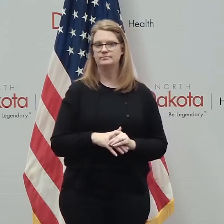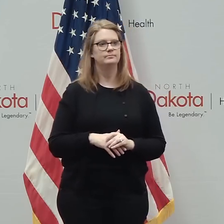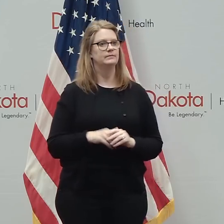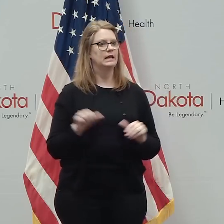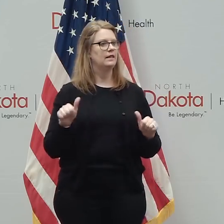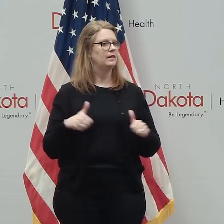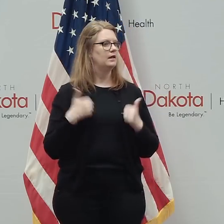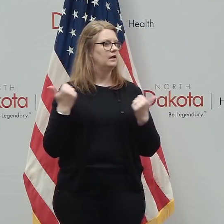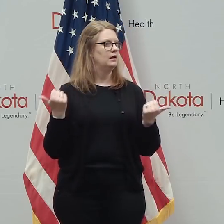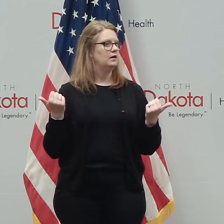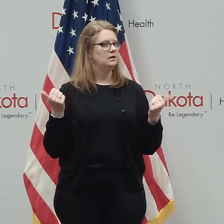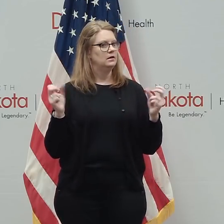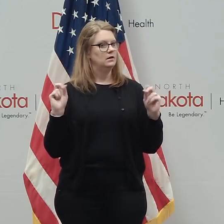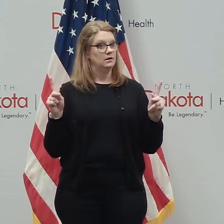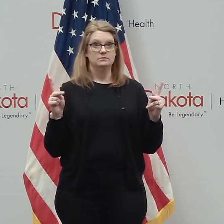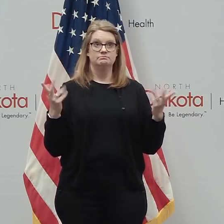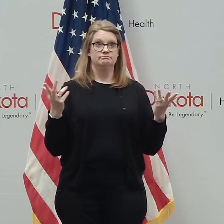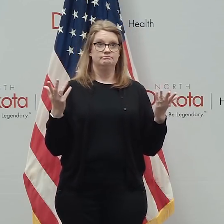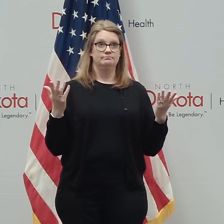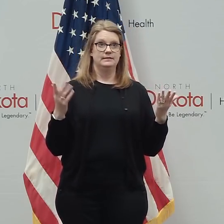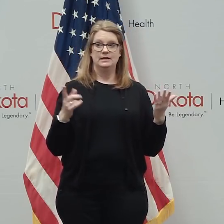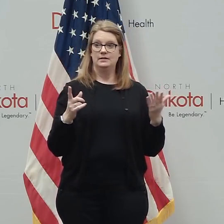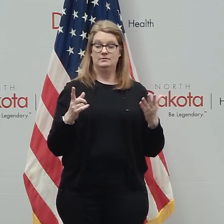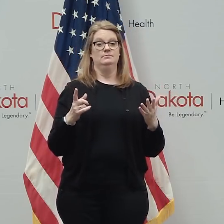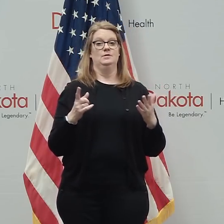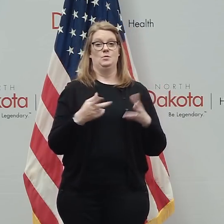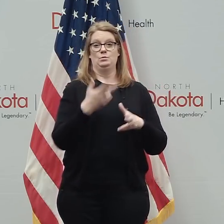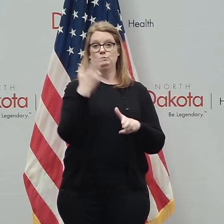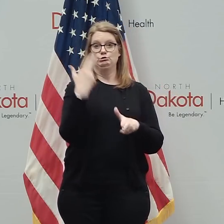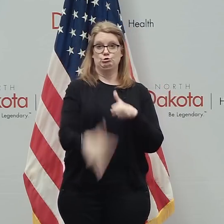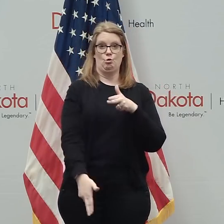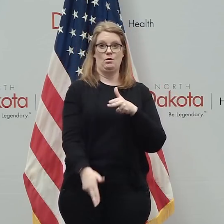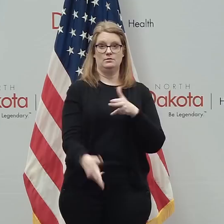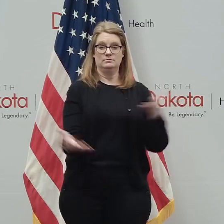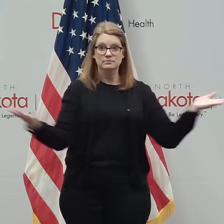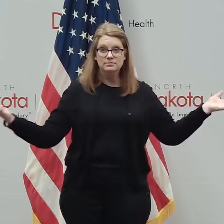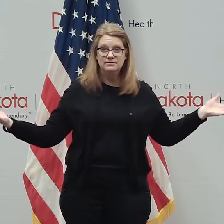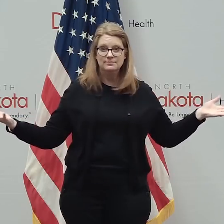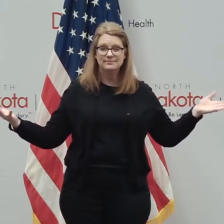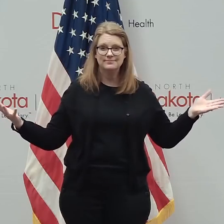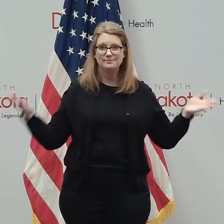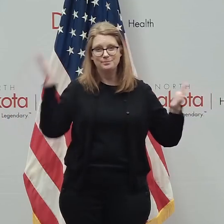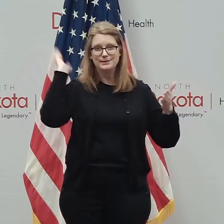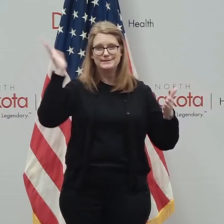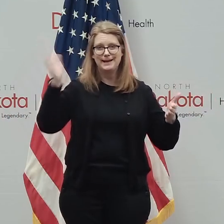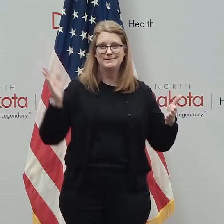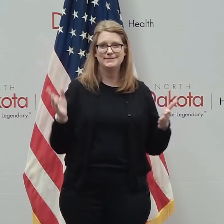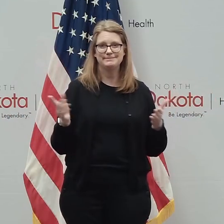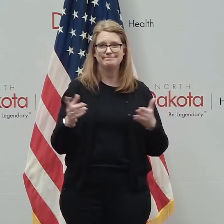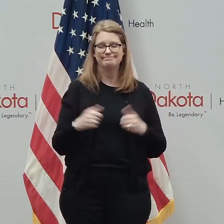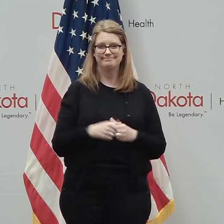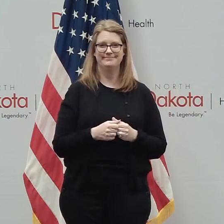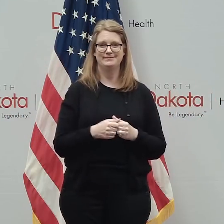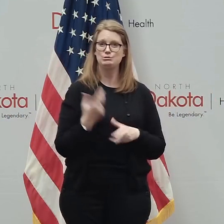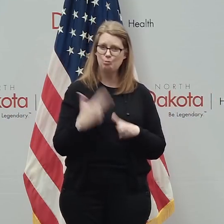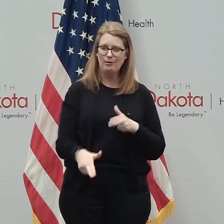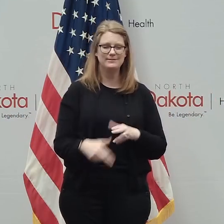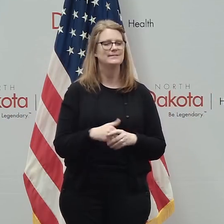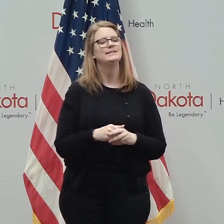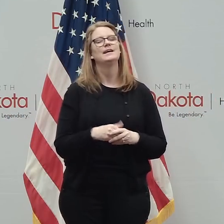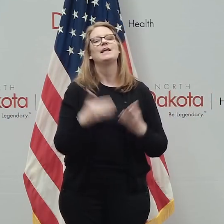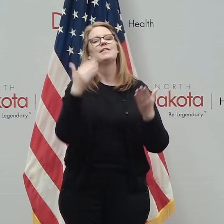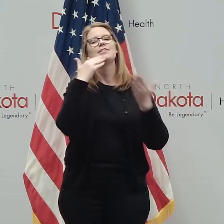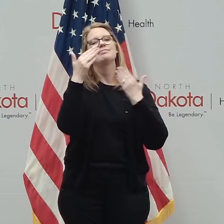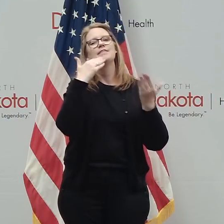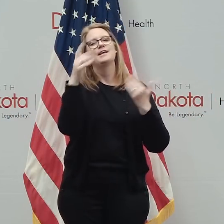Anything else? Okay, we have a record short presentation today, but again, I want to thank all